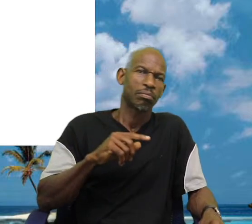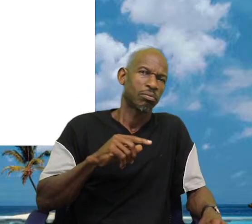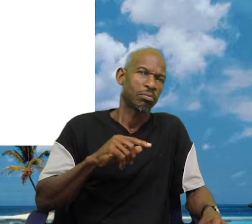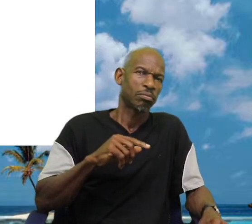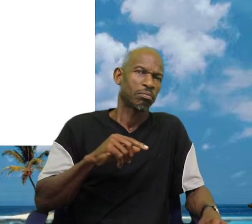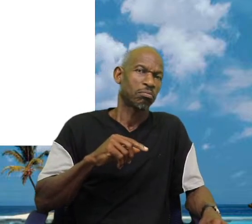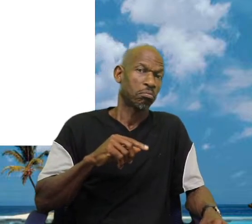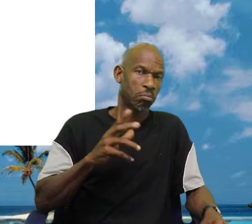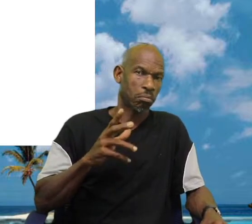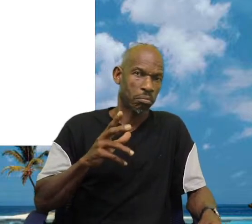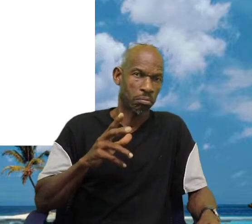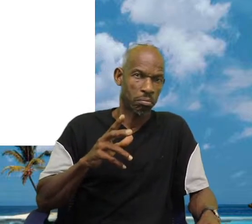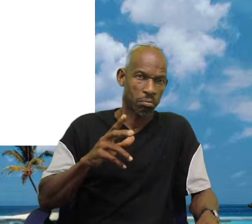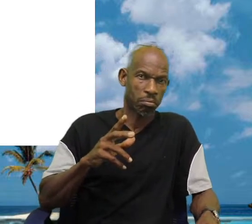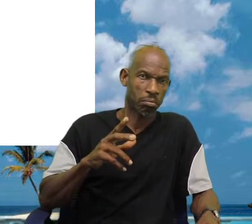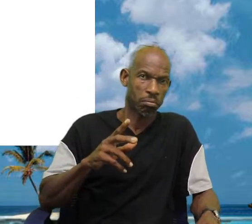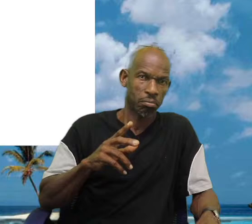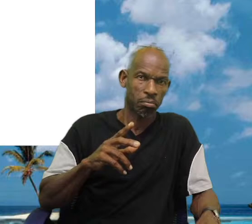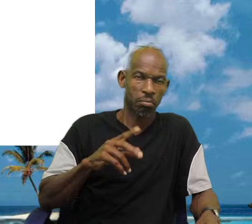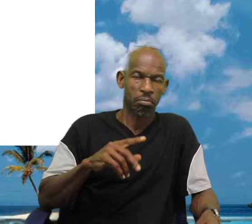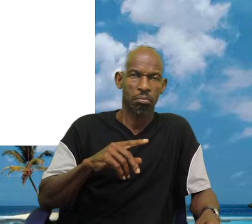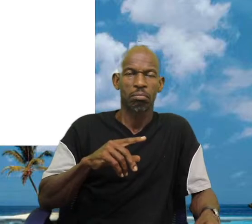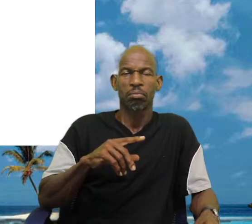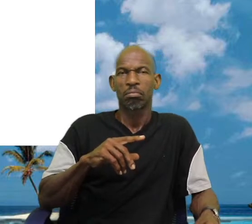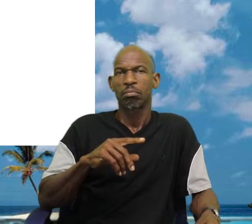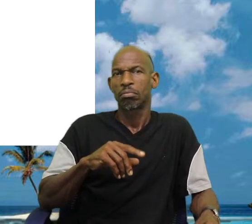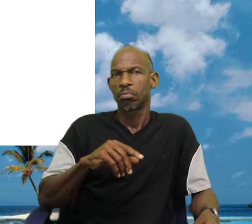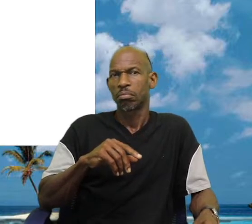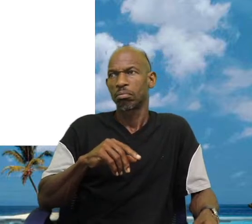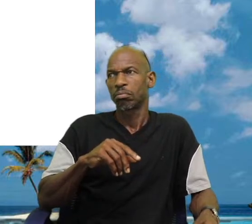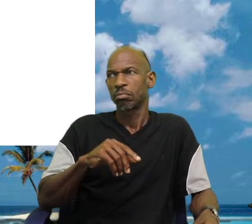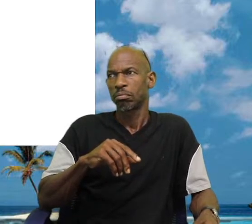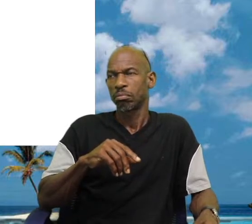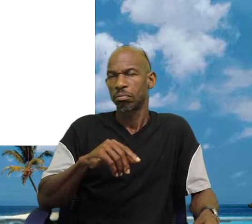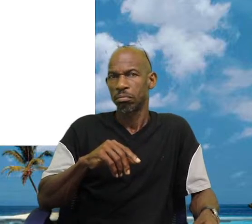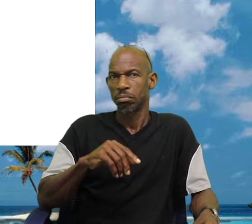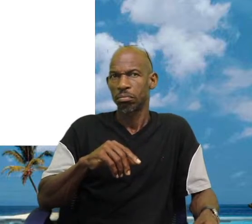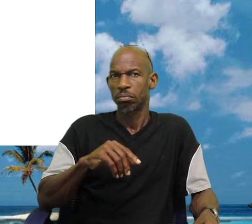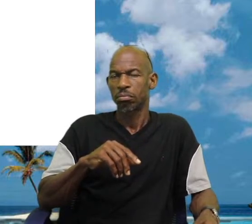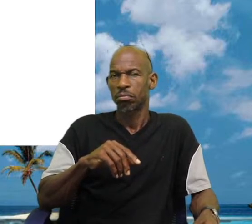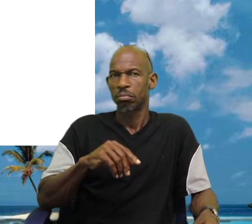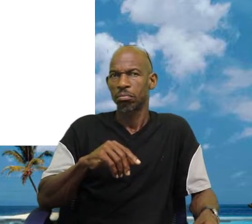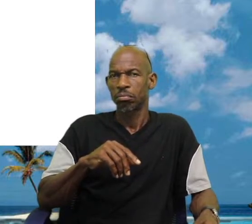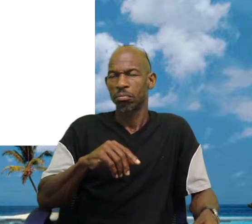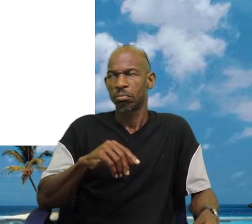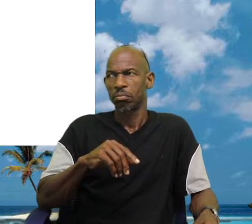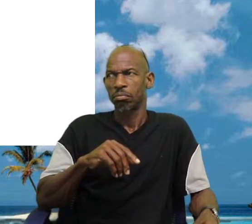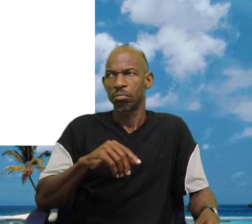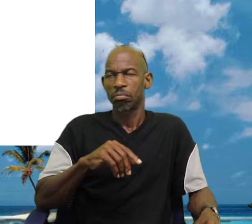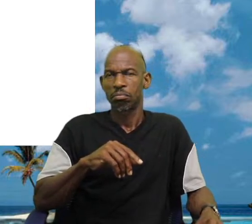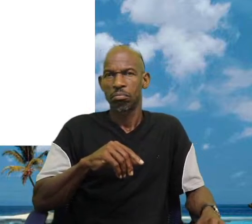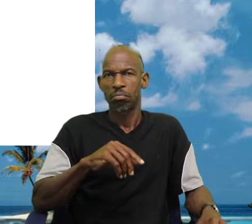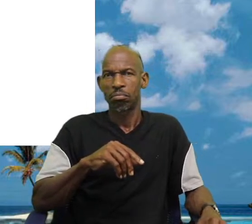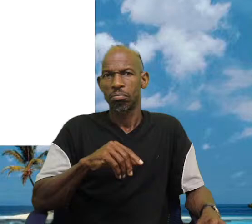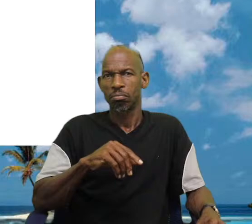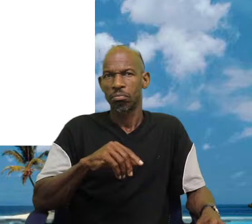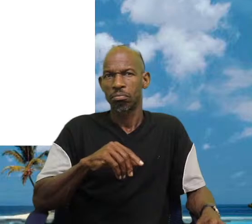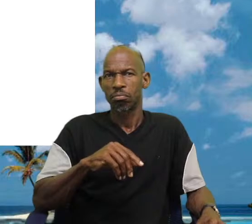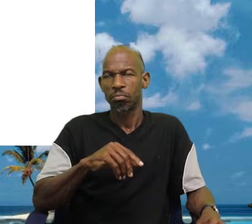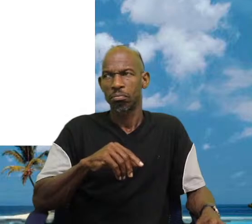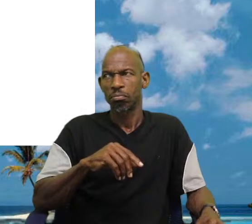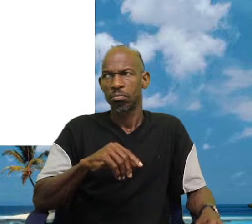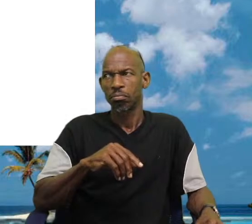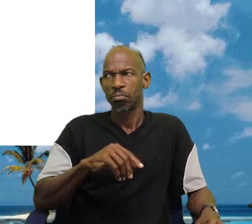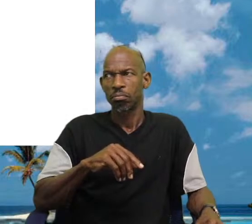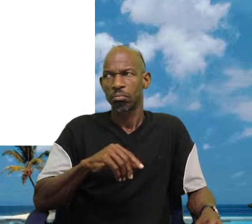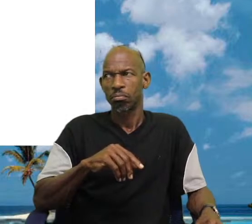although it is one pair of shoes, and then we have to say that one pair, right, to make it to put the is here, but that is what the context I'm going to use.